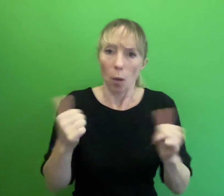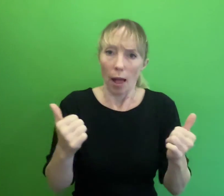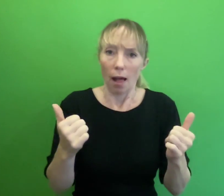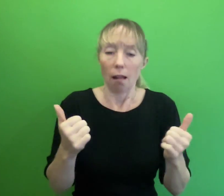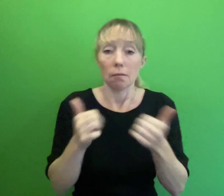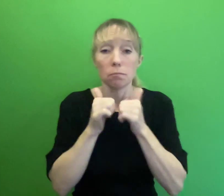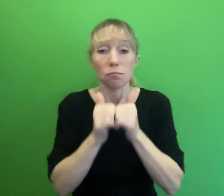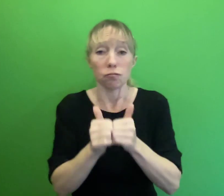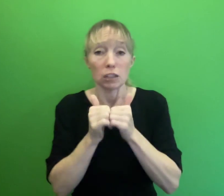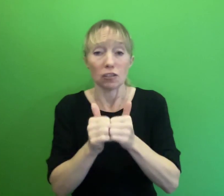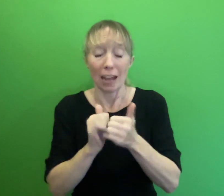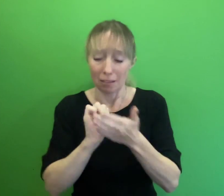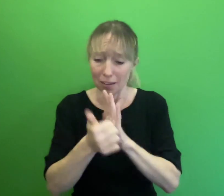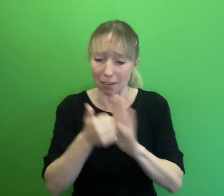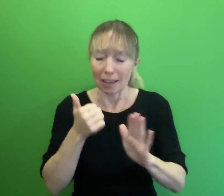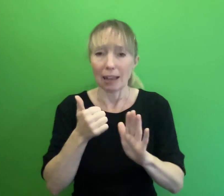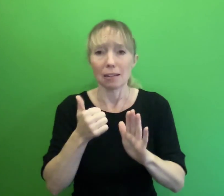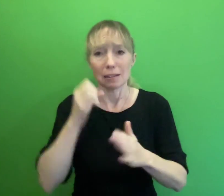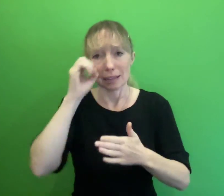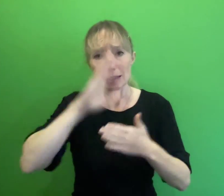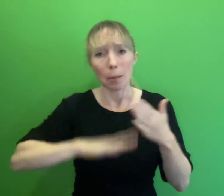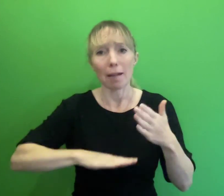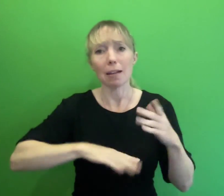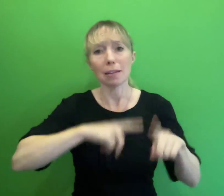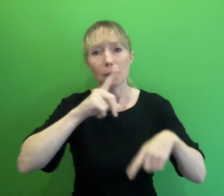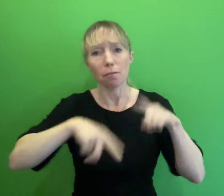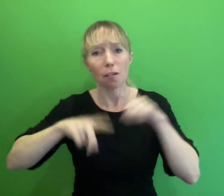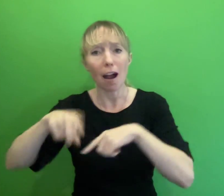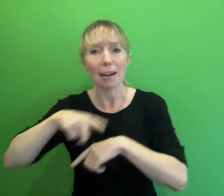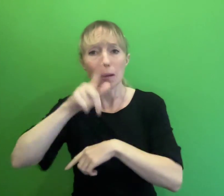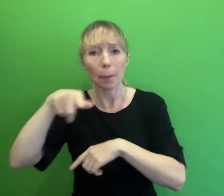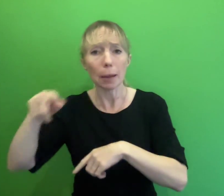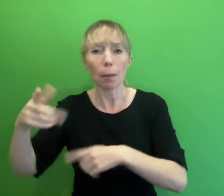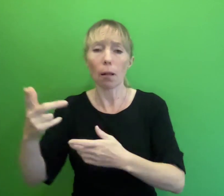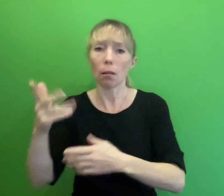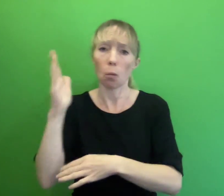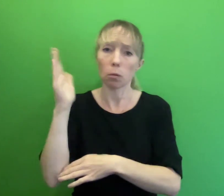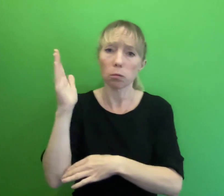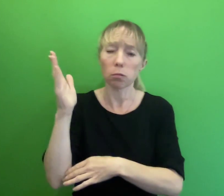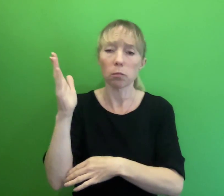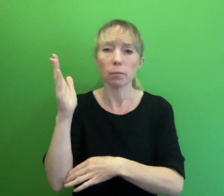skills, experience, and variety of people we had access to. Retreat participant.